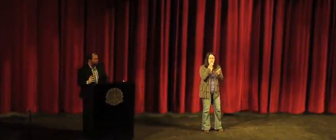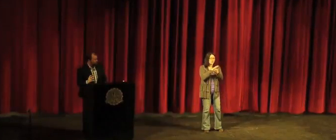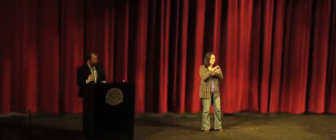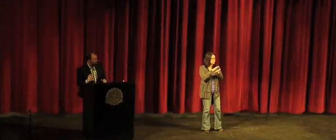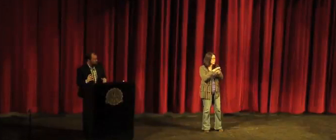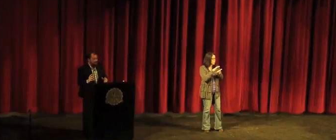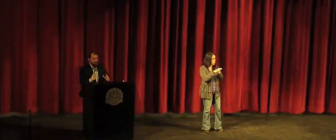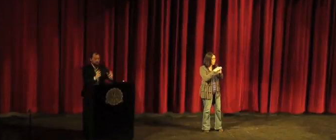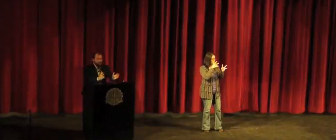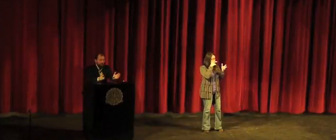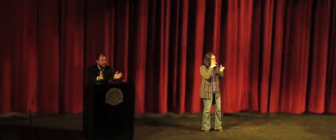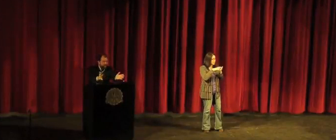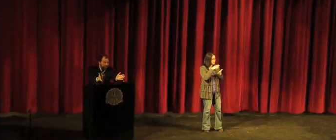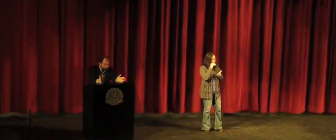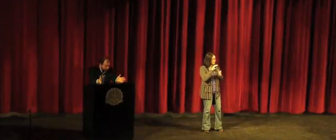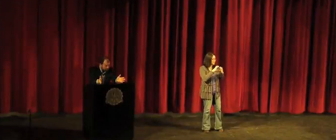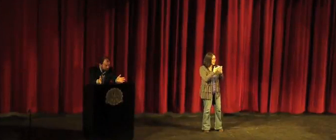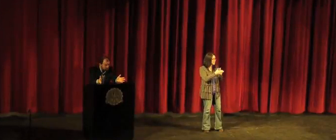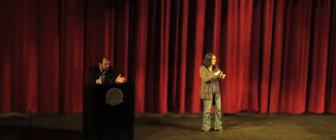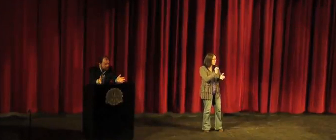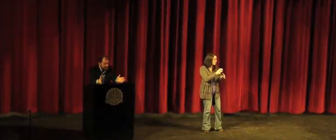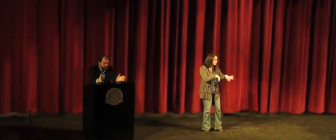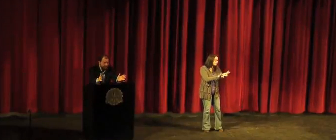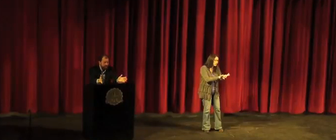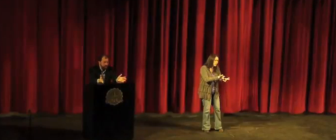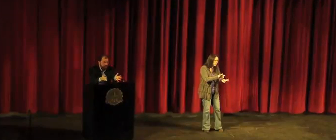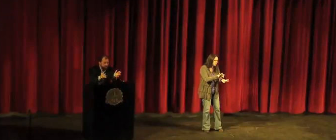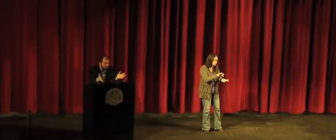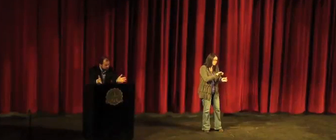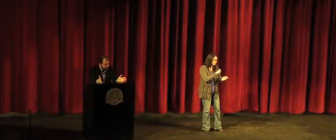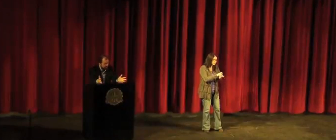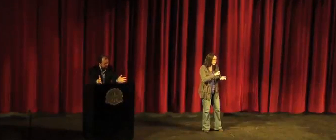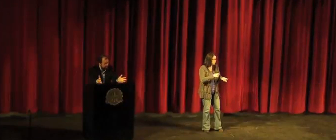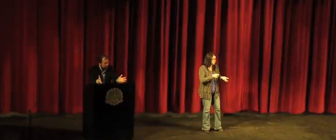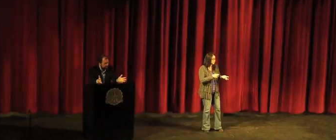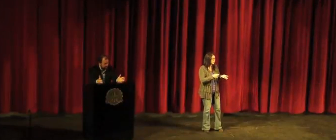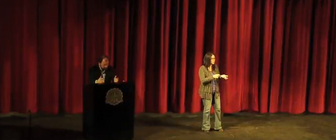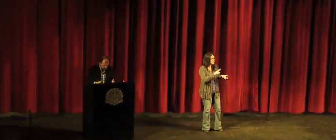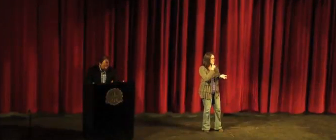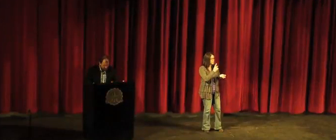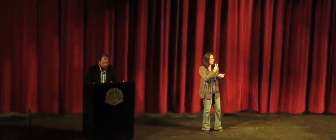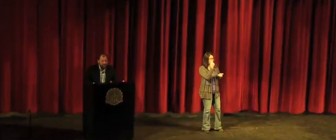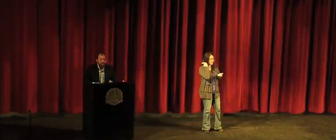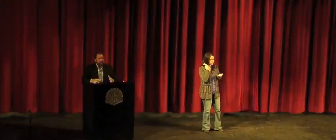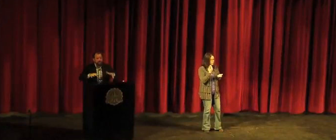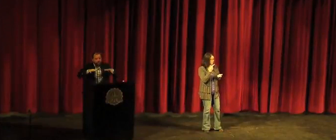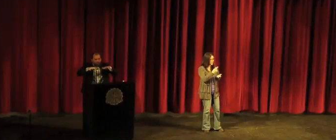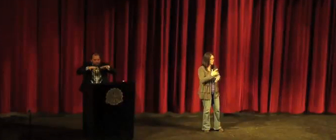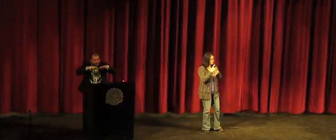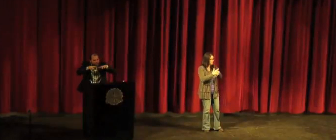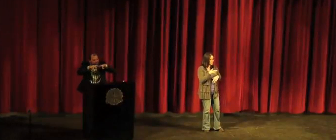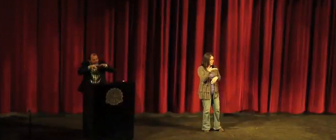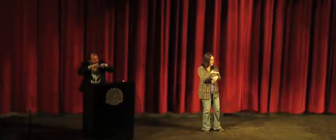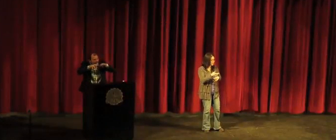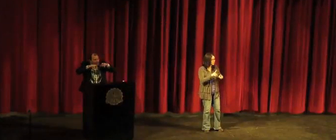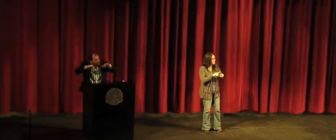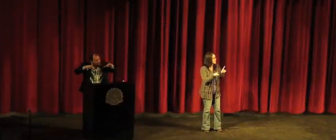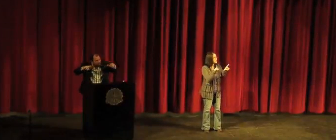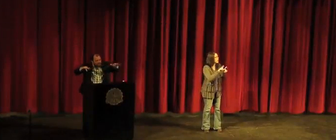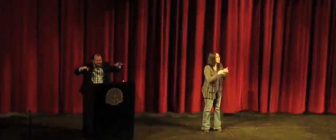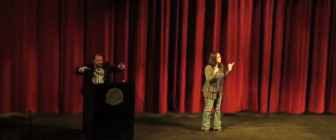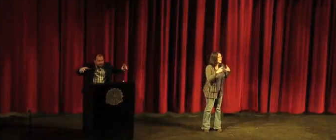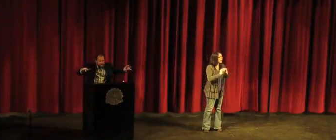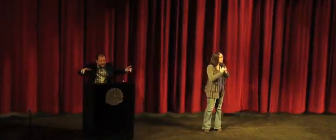are absorbing in the classroom, although that is crucial, and especially the reflection that you are engaged in there. It's also happening